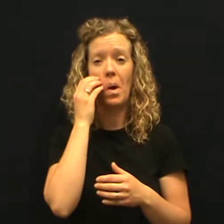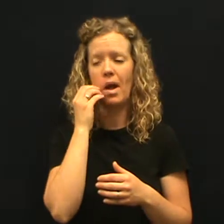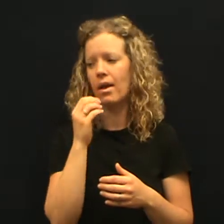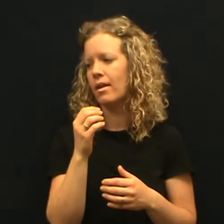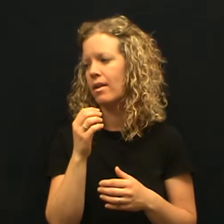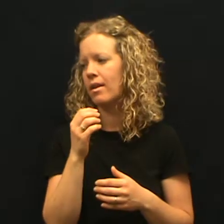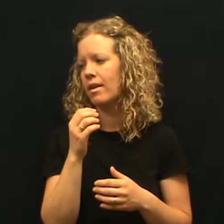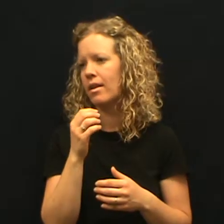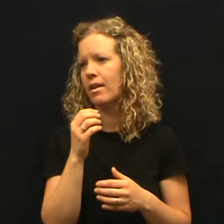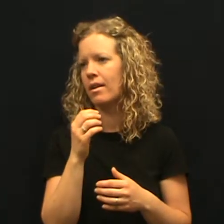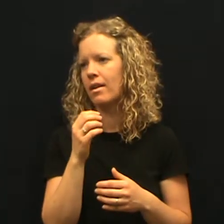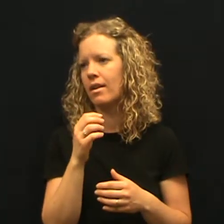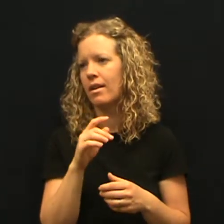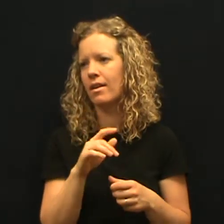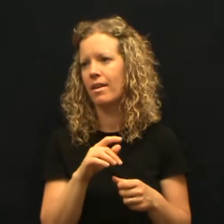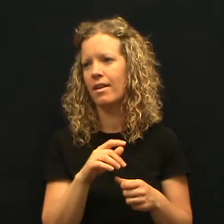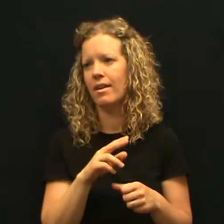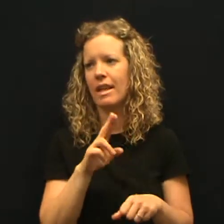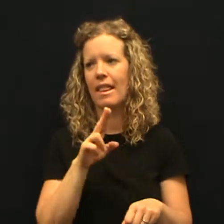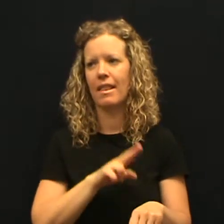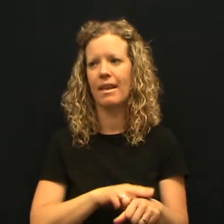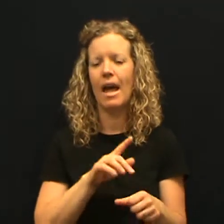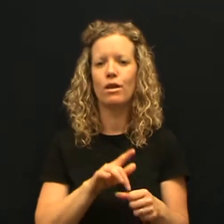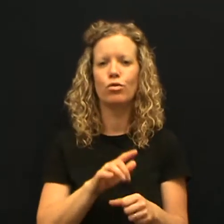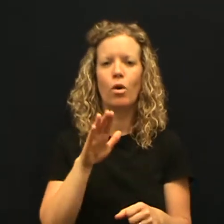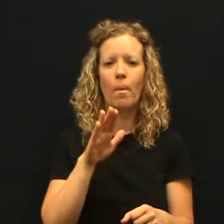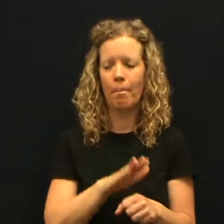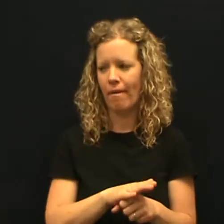$22,500,000. The average number of shares outstanding during the year was